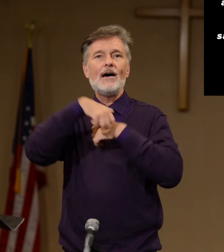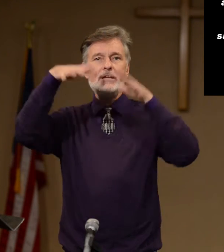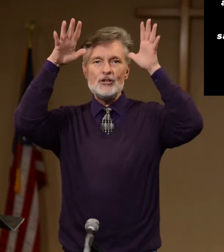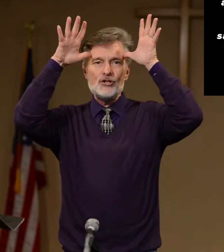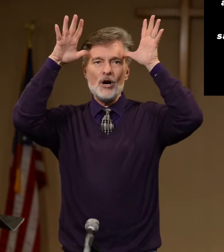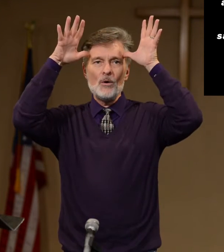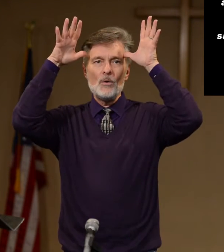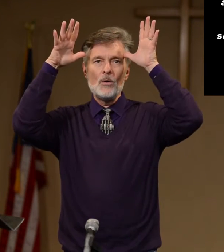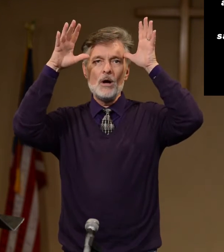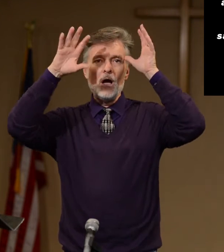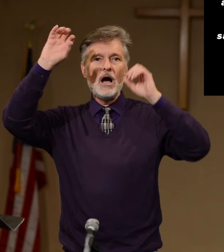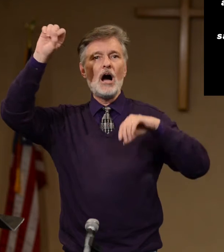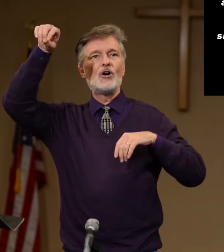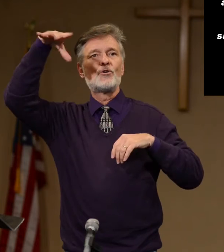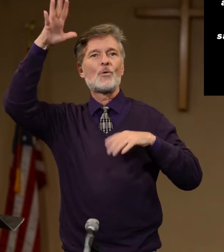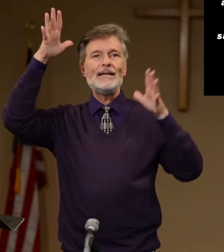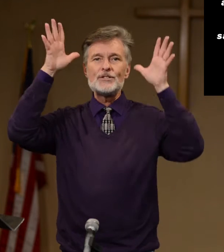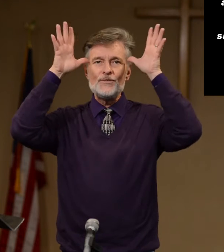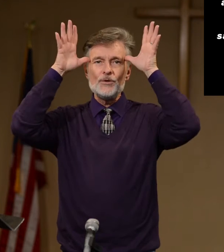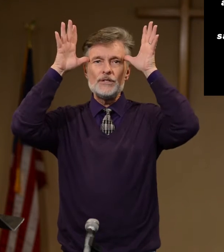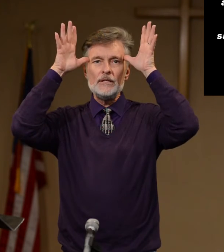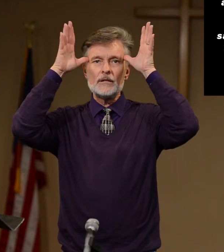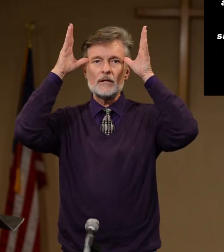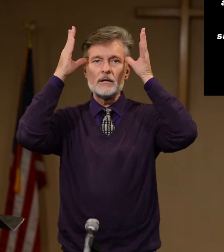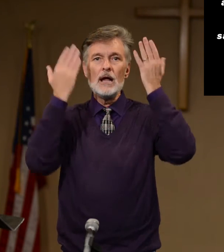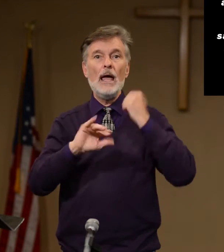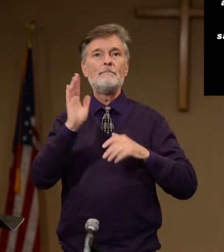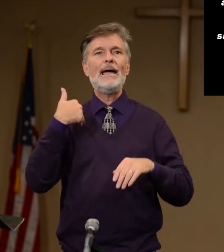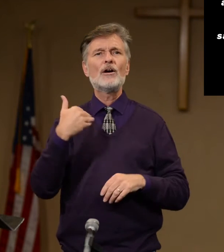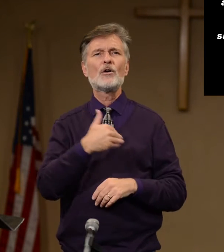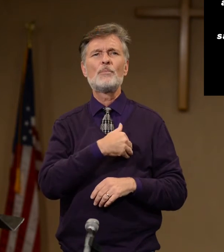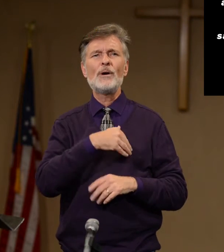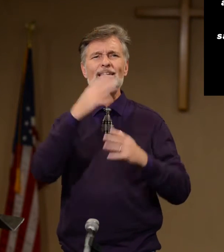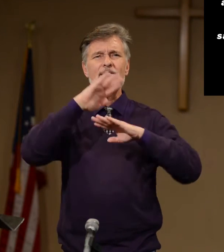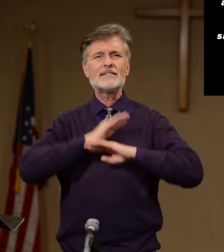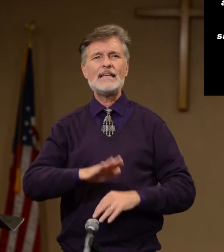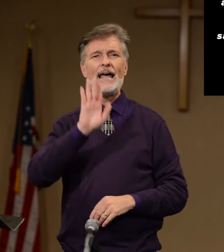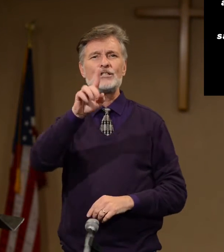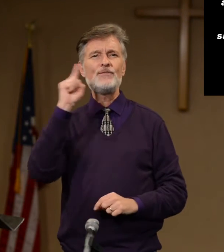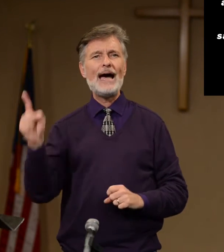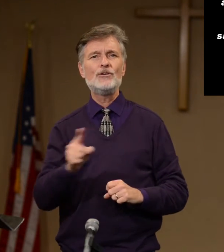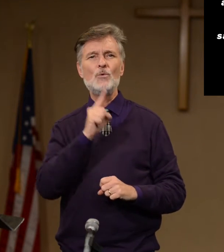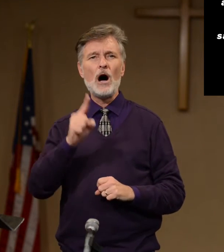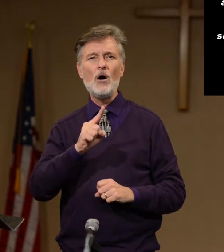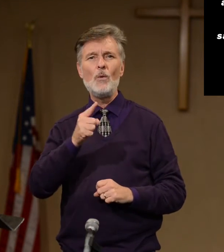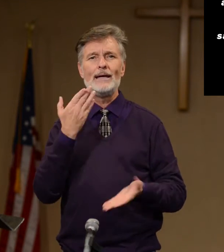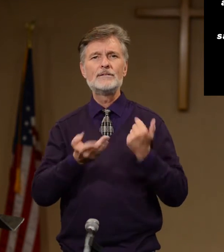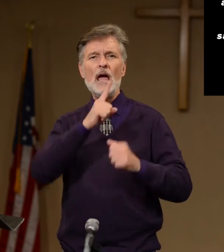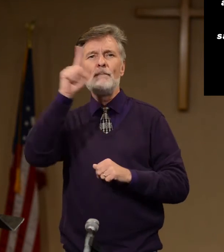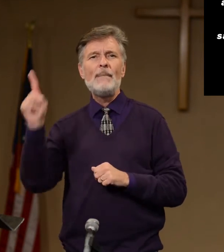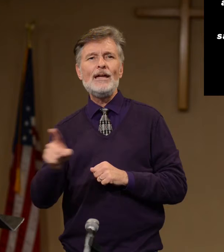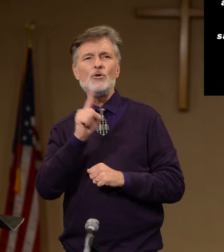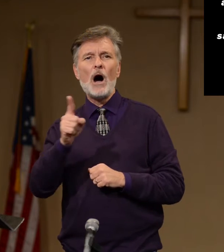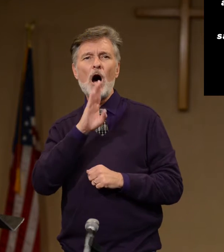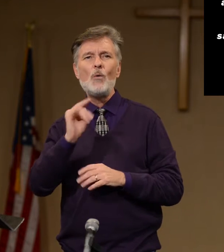loving doe, a graceful deer. May her breast satisfy you always. May you always